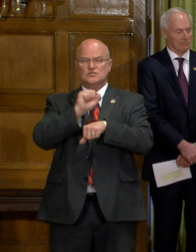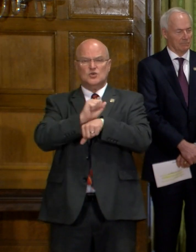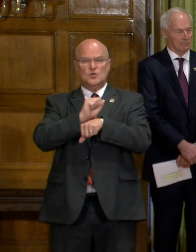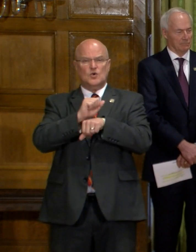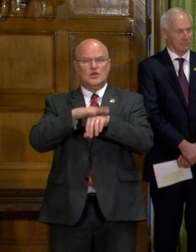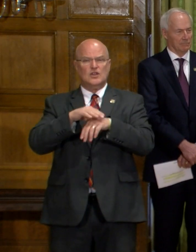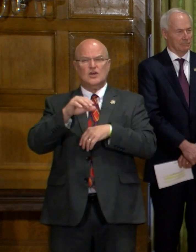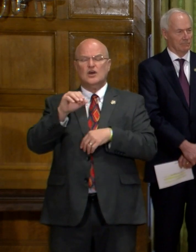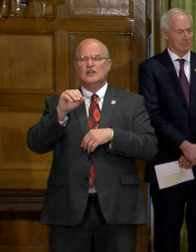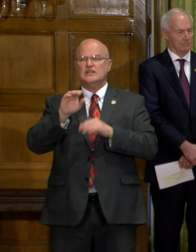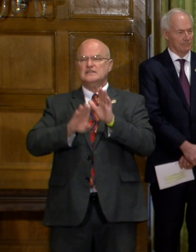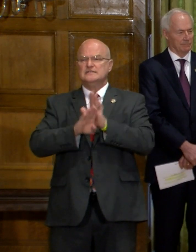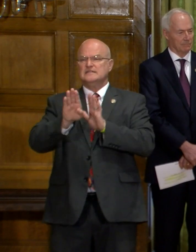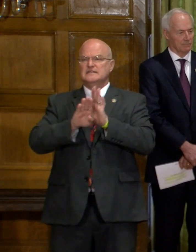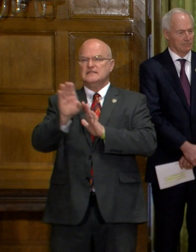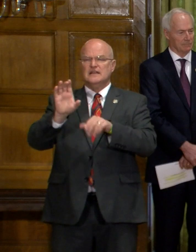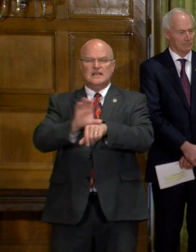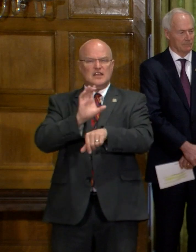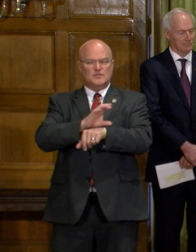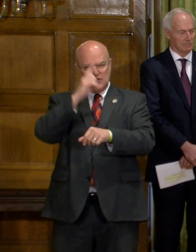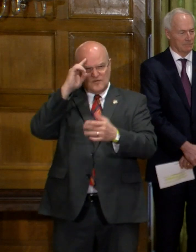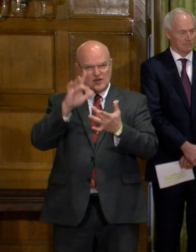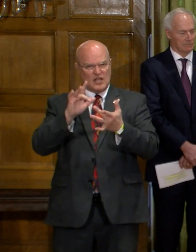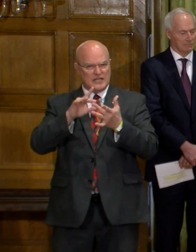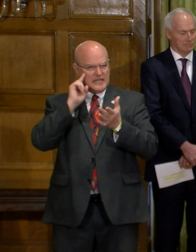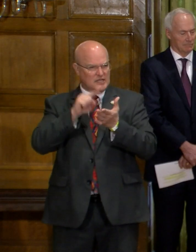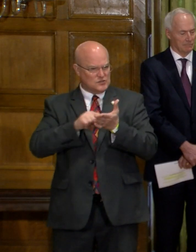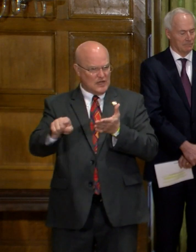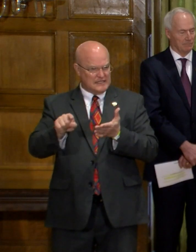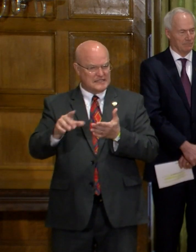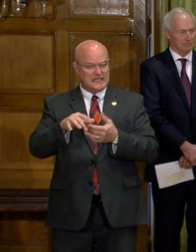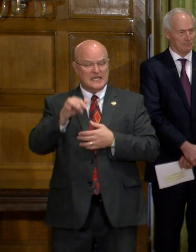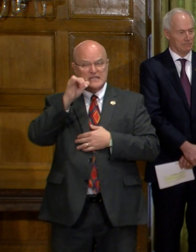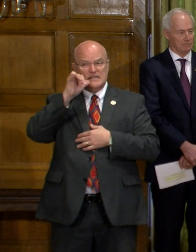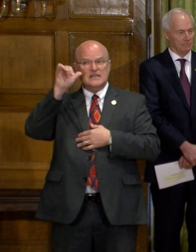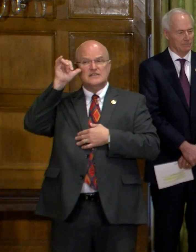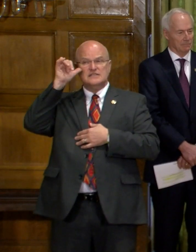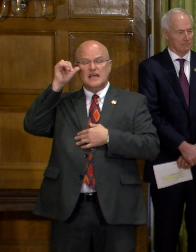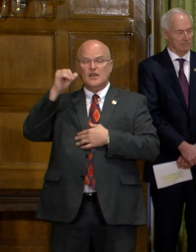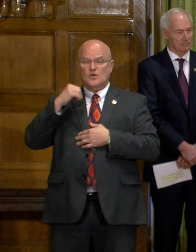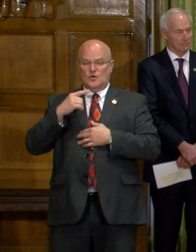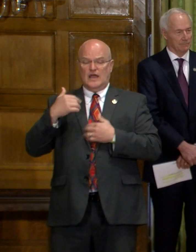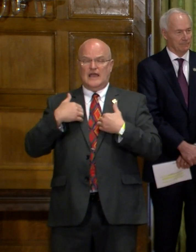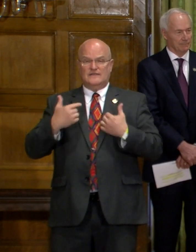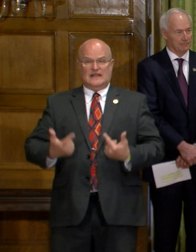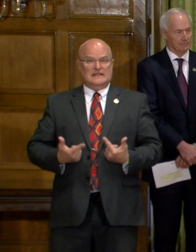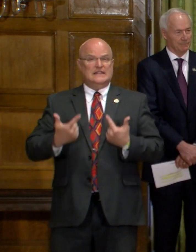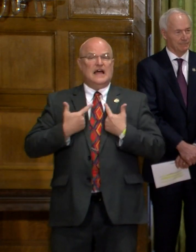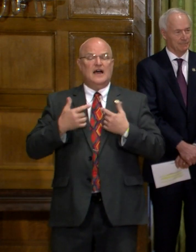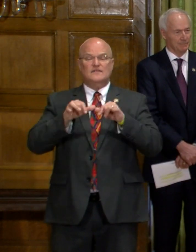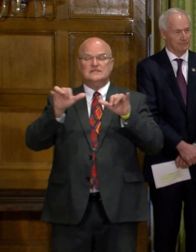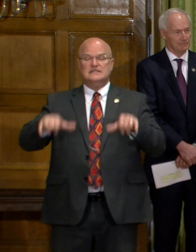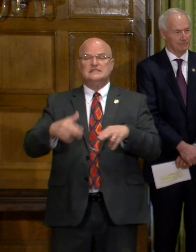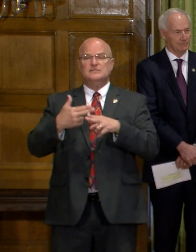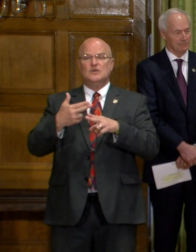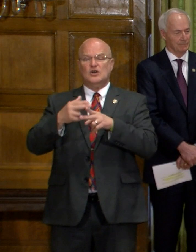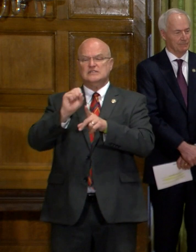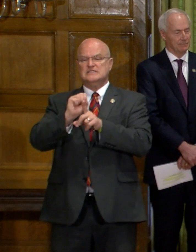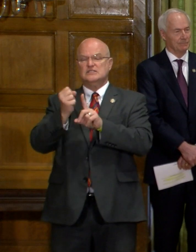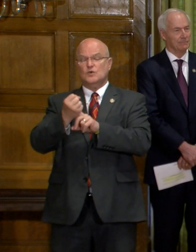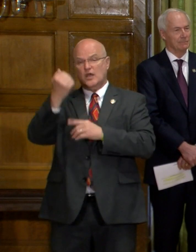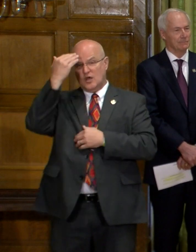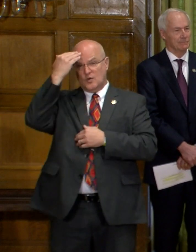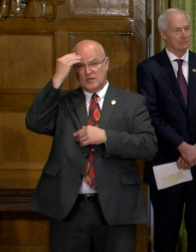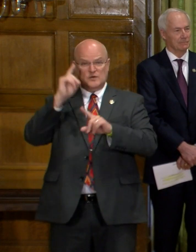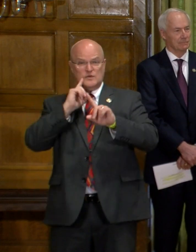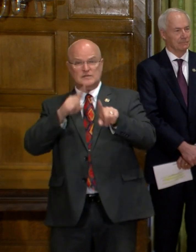software development for contact tracing. And yesterday we went live with a system called Situational